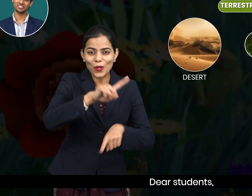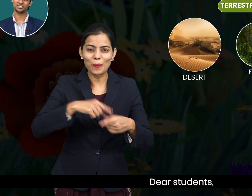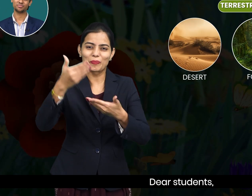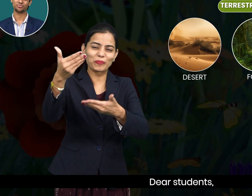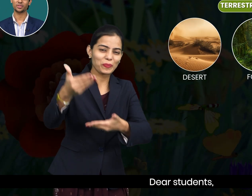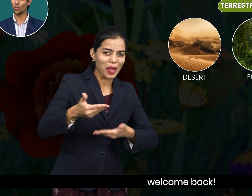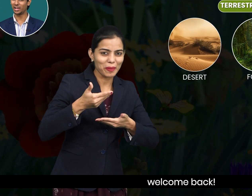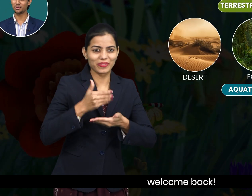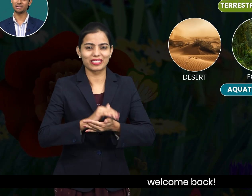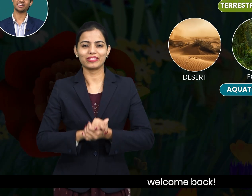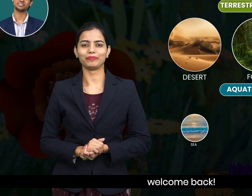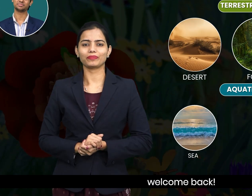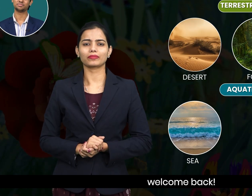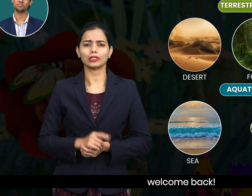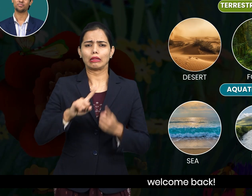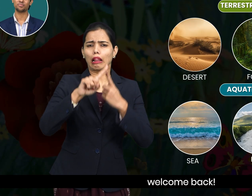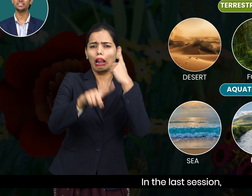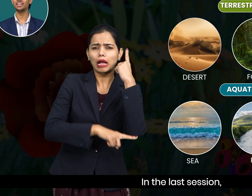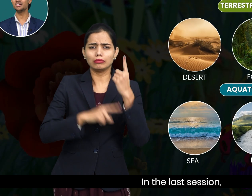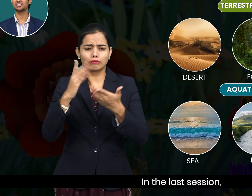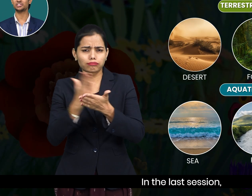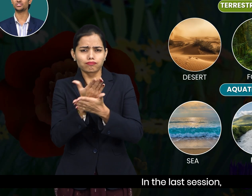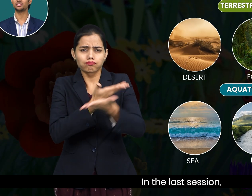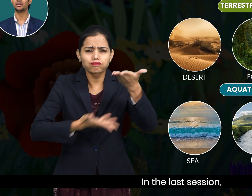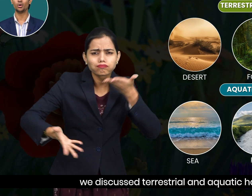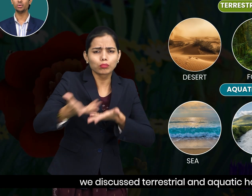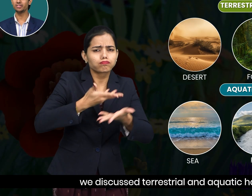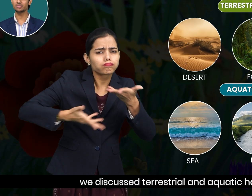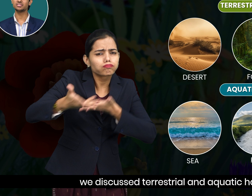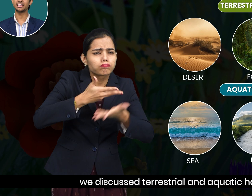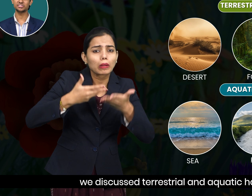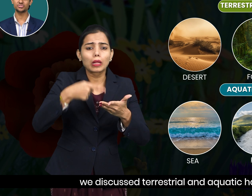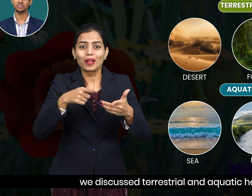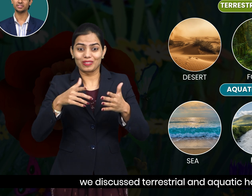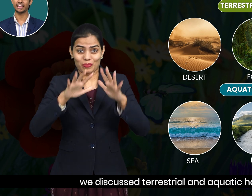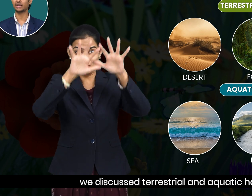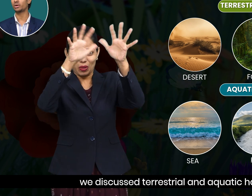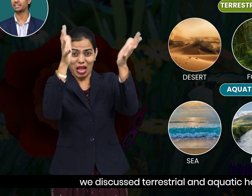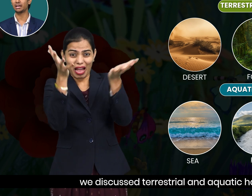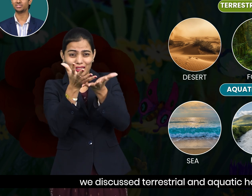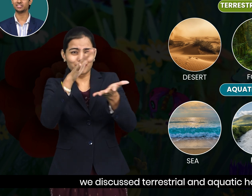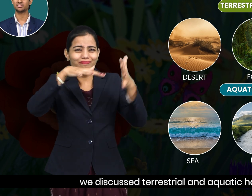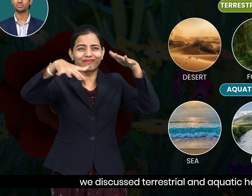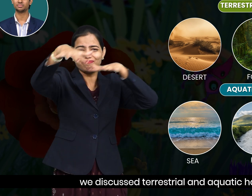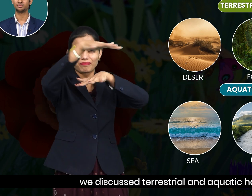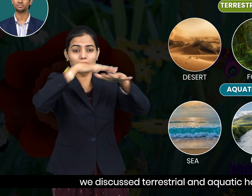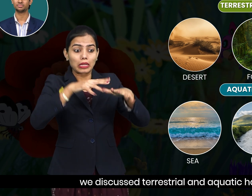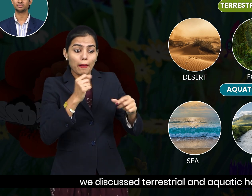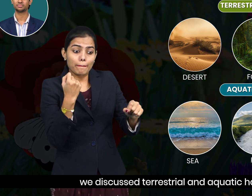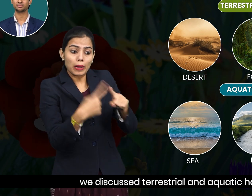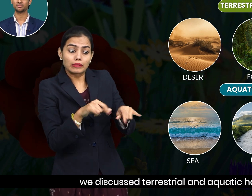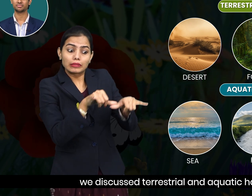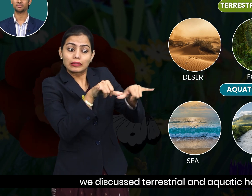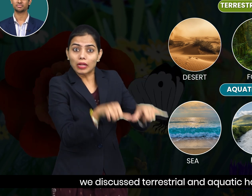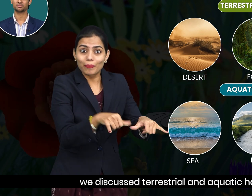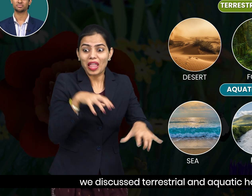Dear students, welcome back. In the last session, we discussed terrestrial and aquatic habitats.